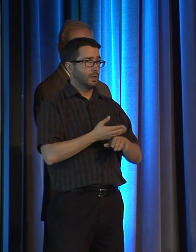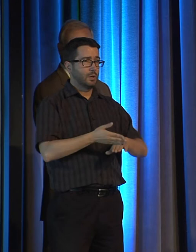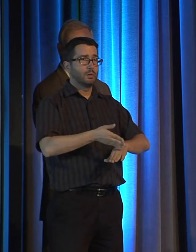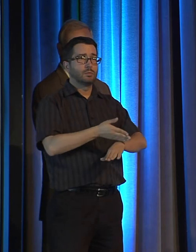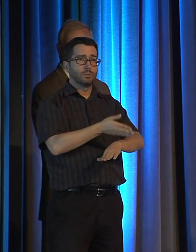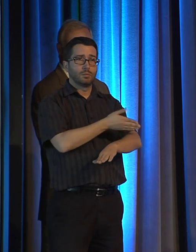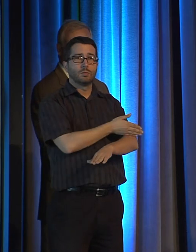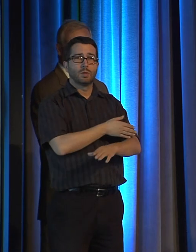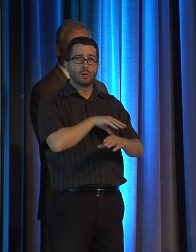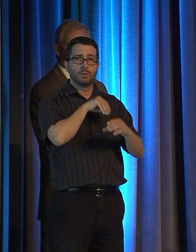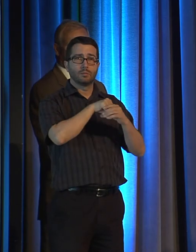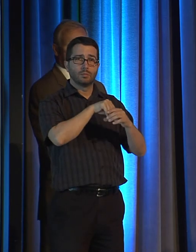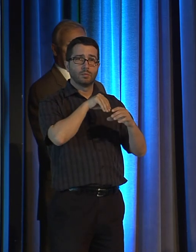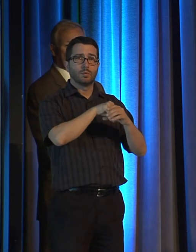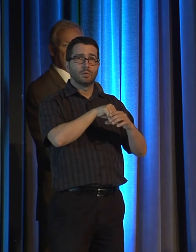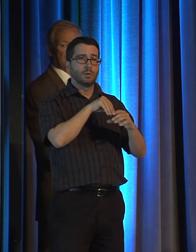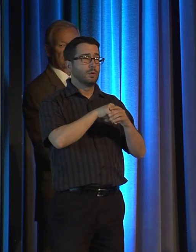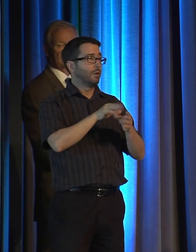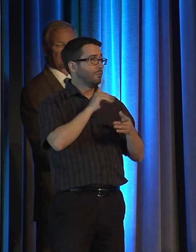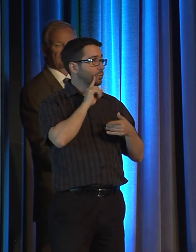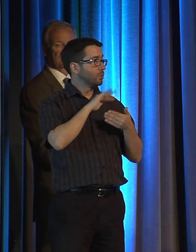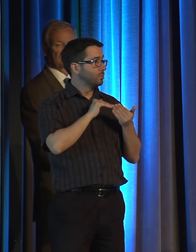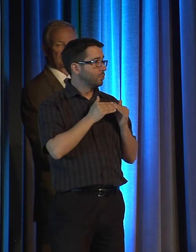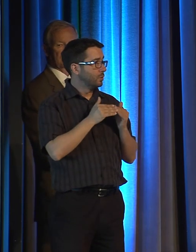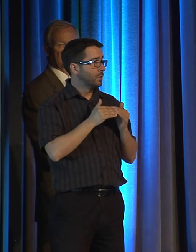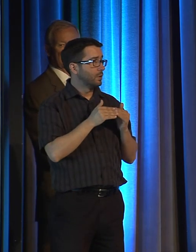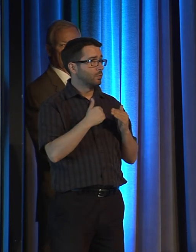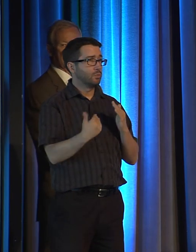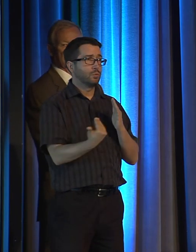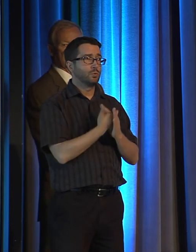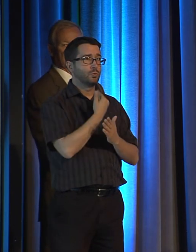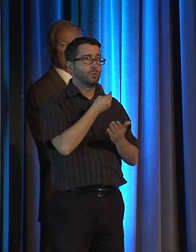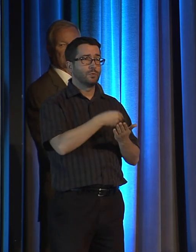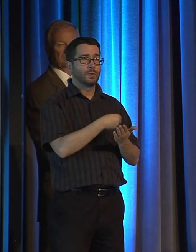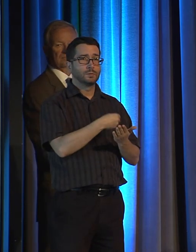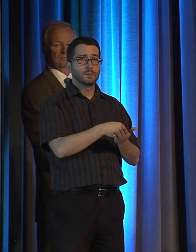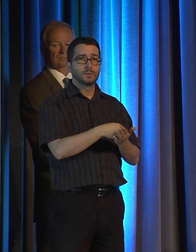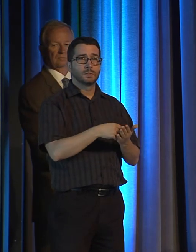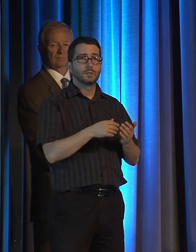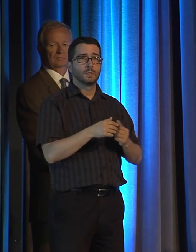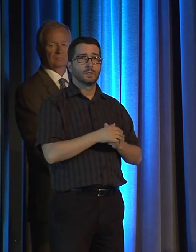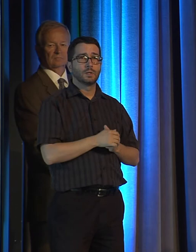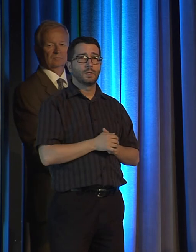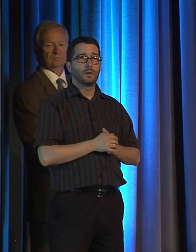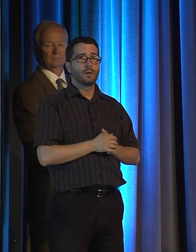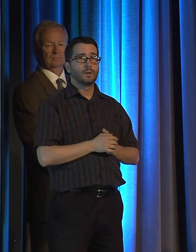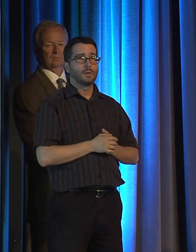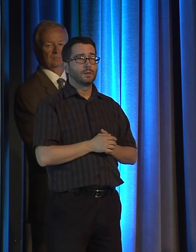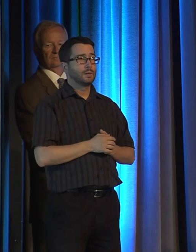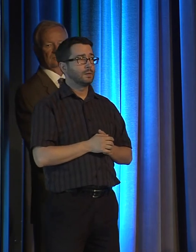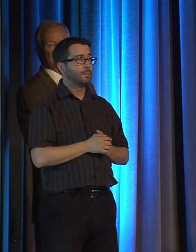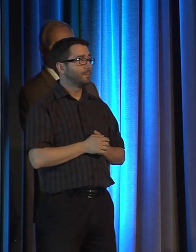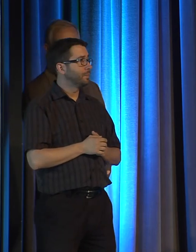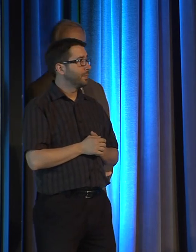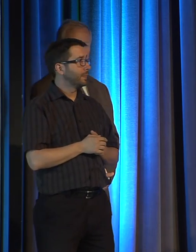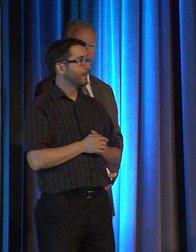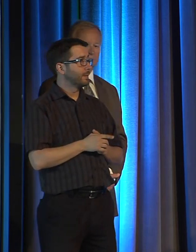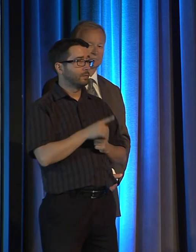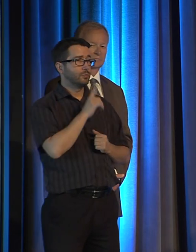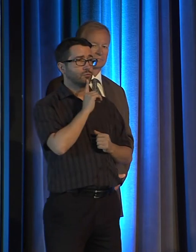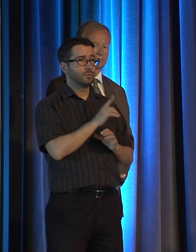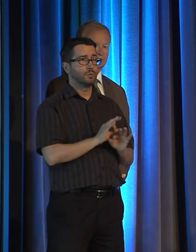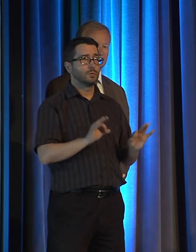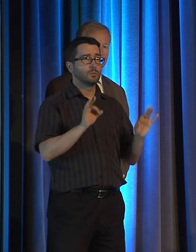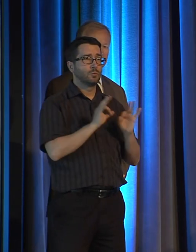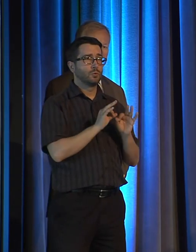in community-based support with new investments, financial investments from the government. So it is a really important issue,